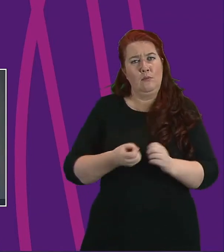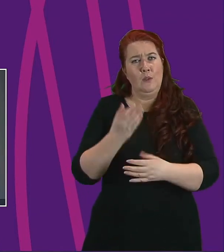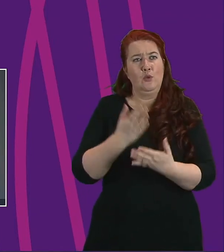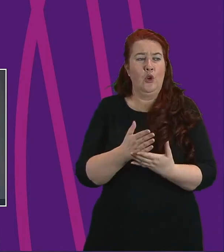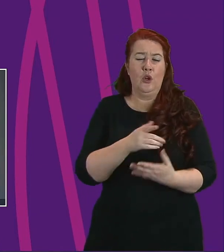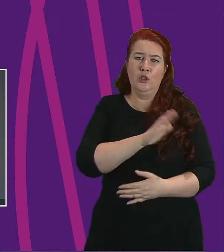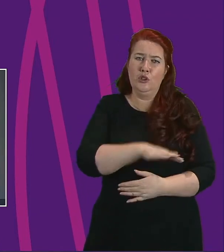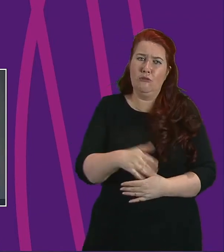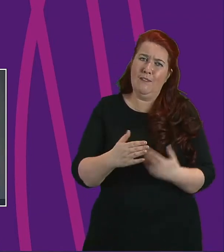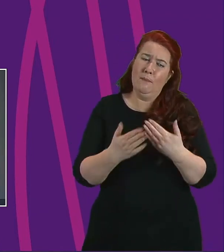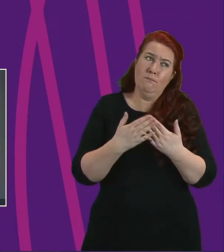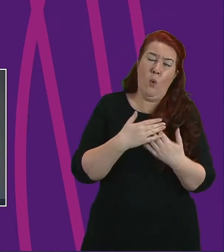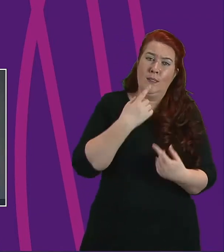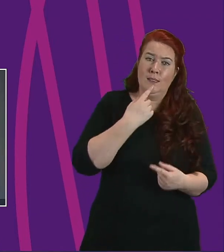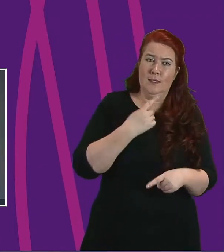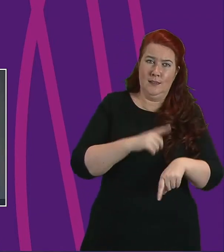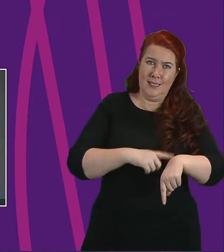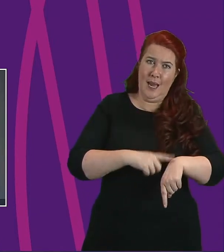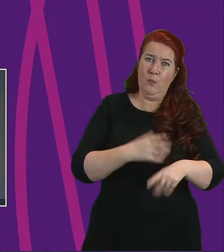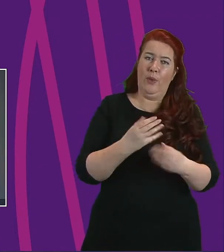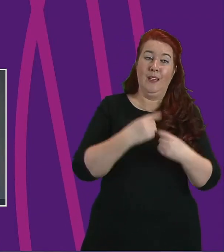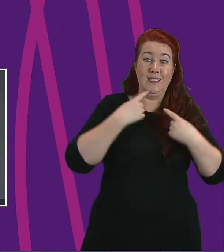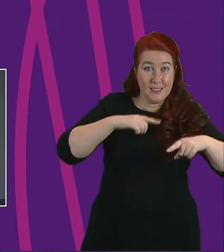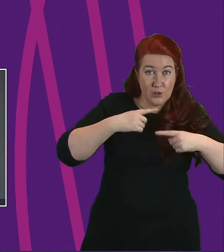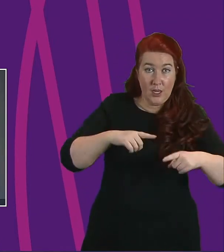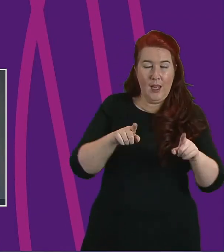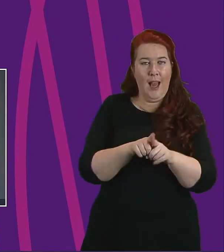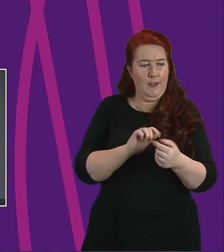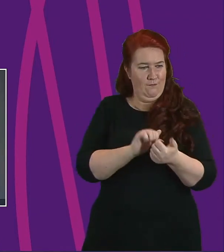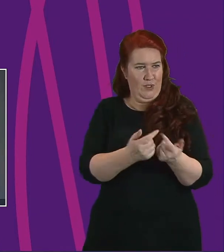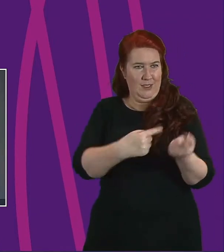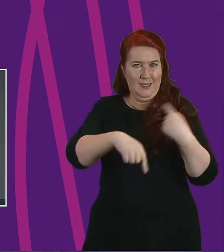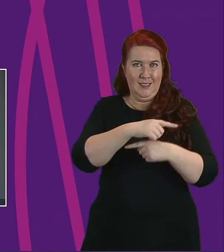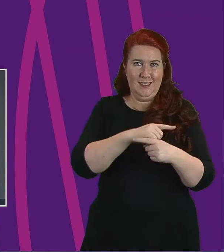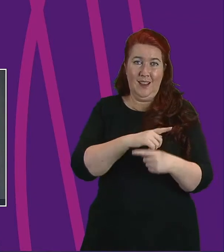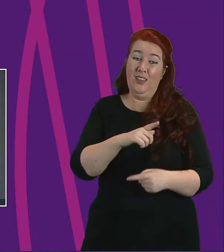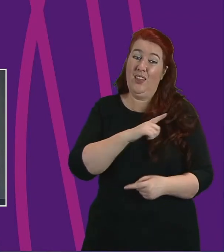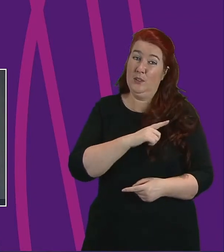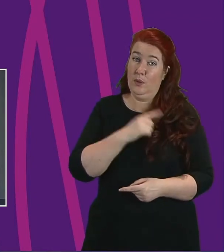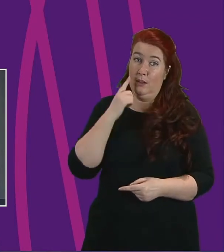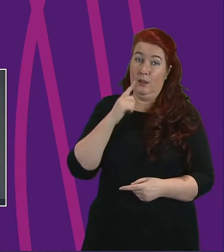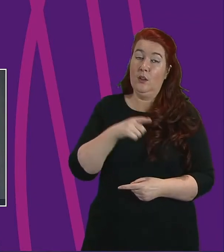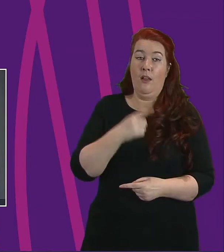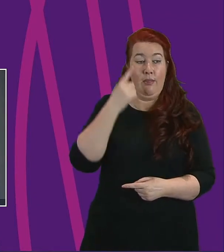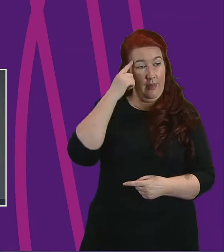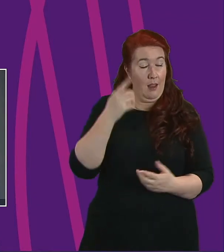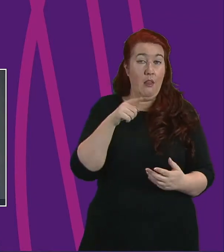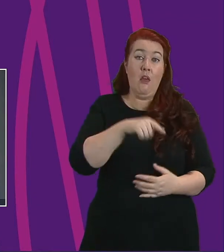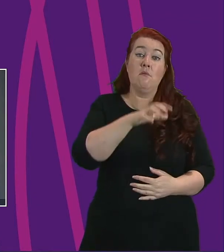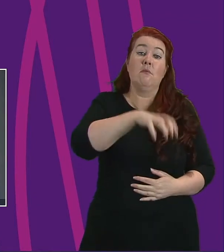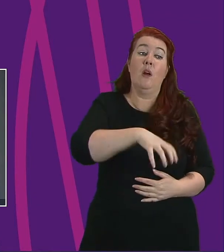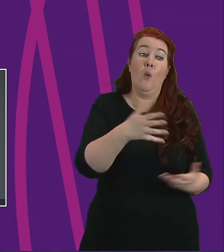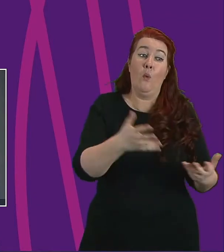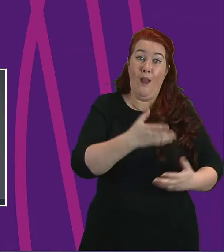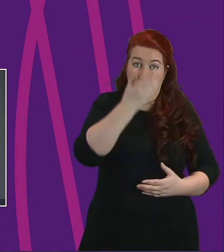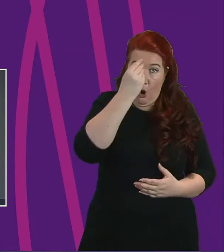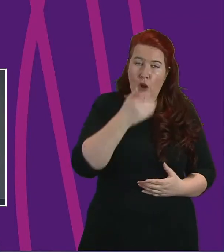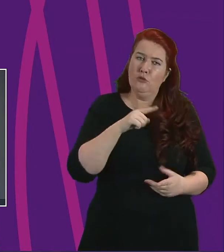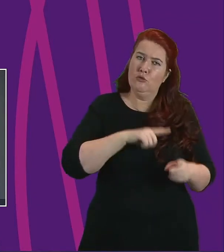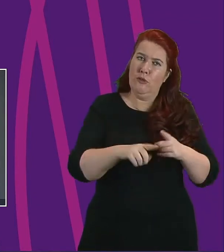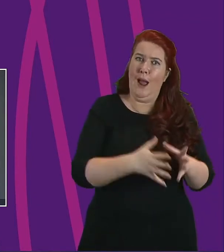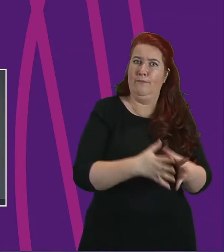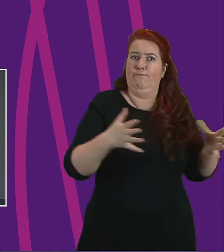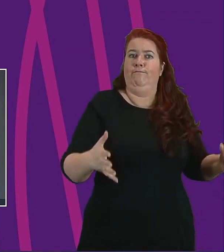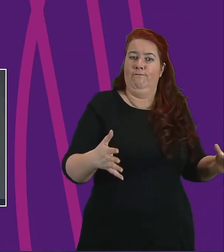teachers and their peers, so we're calling on local authorities to expand the size of the learning estate where possible. This could